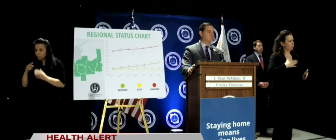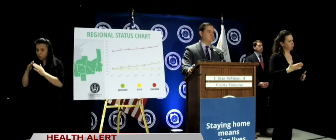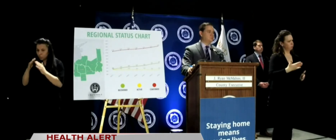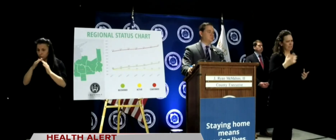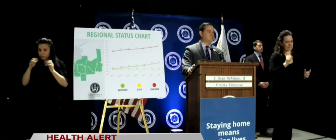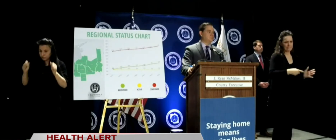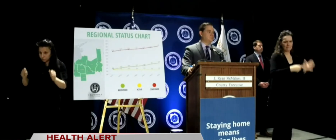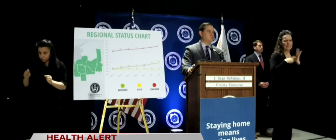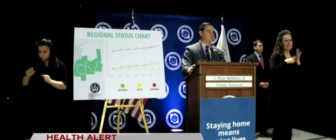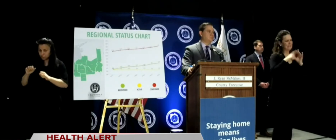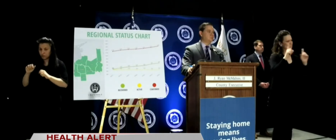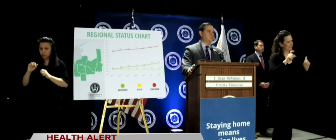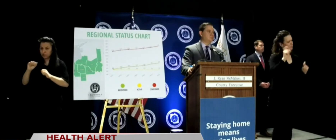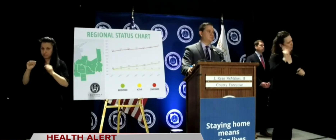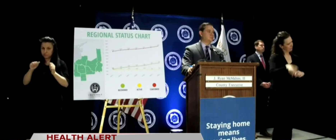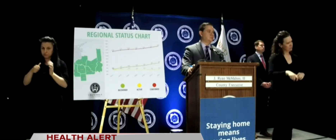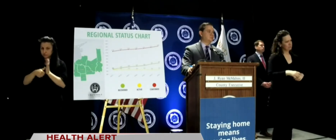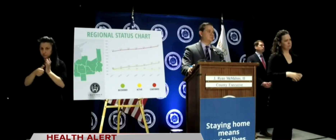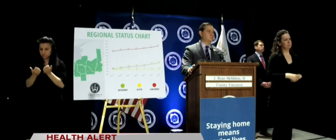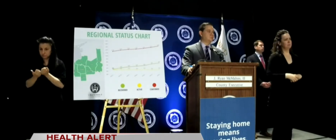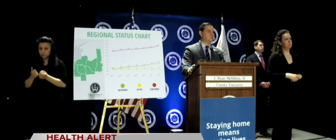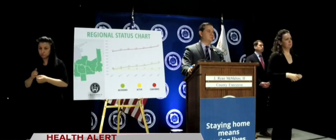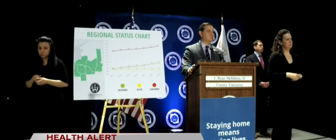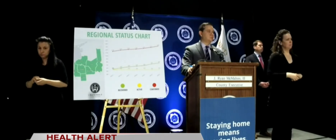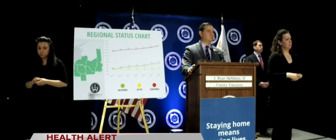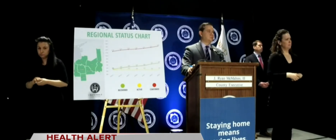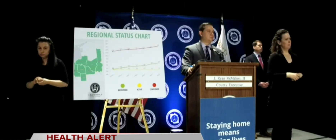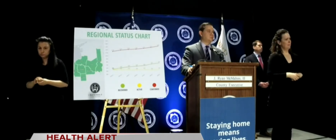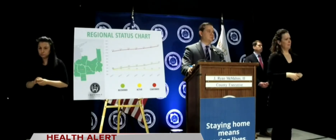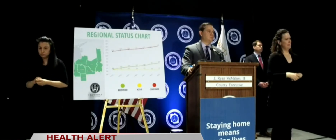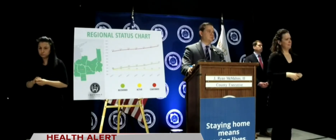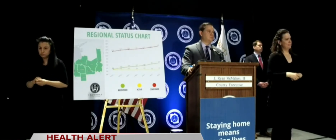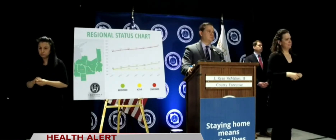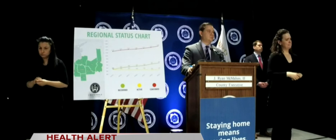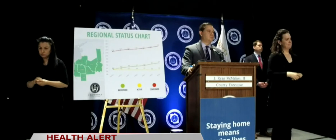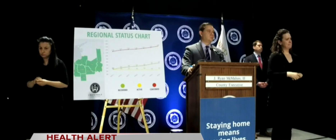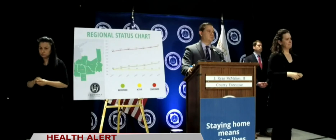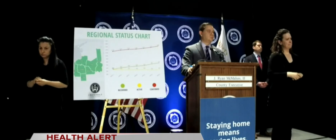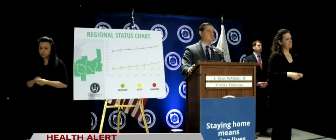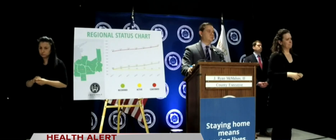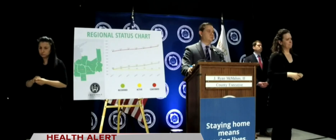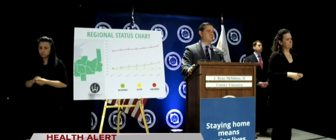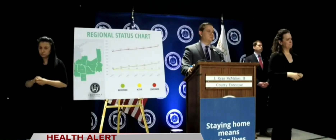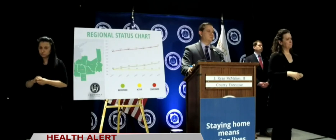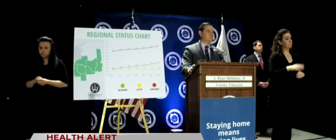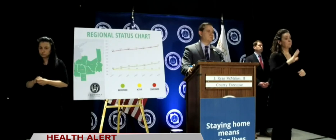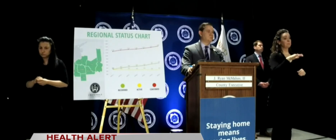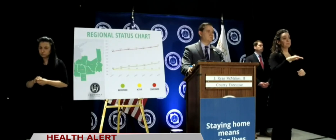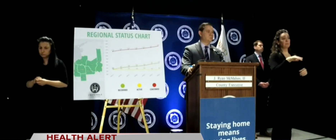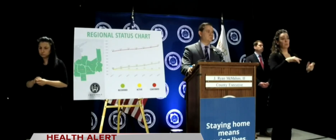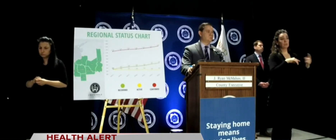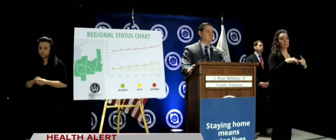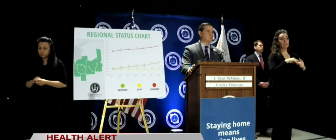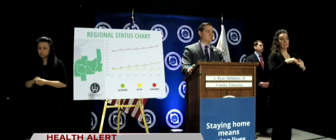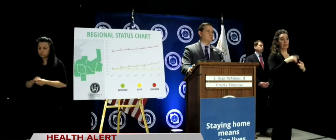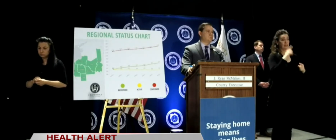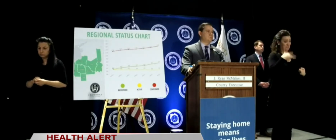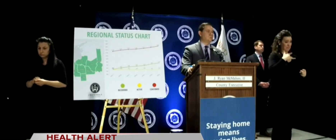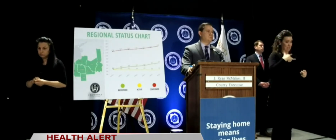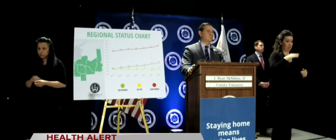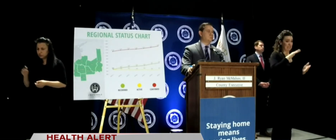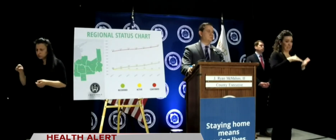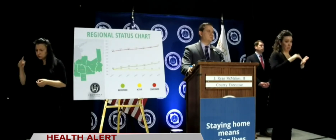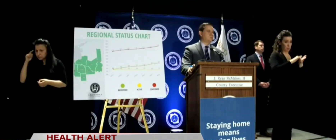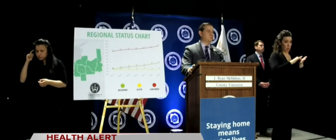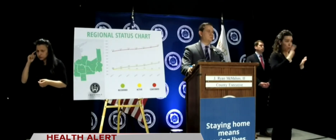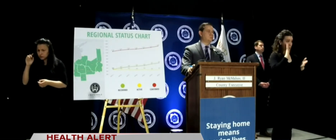Do you think it's realistic for Central New York to get to a restart before that May 15th date? Because if you don't submit something to the governor until